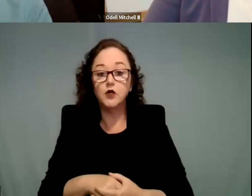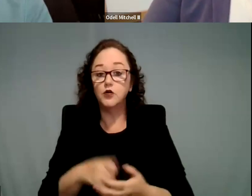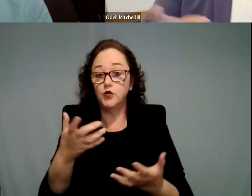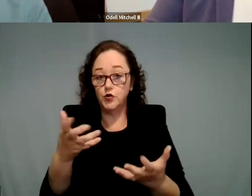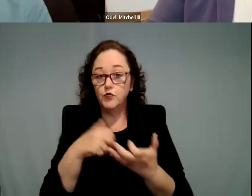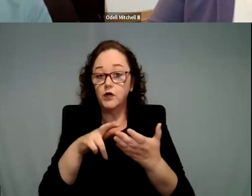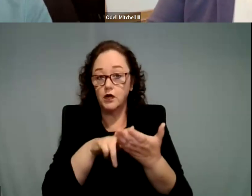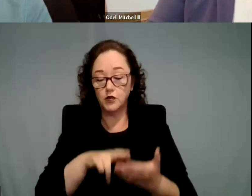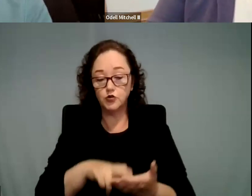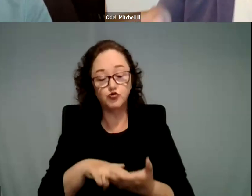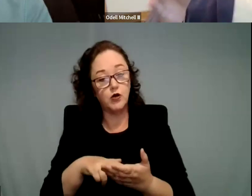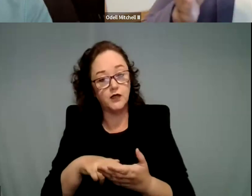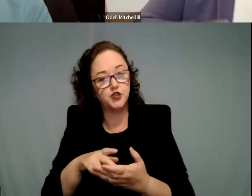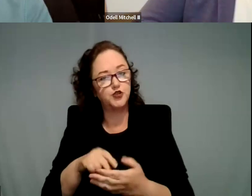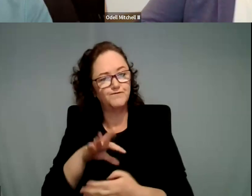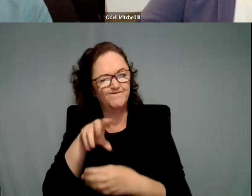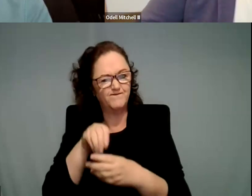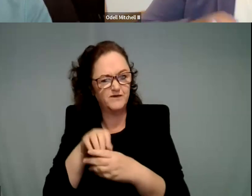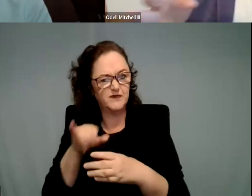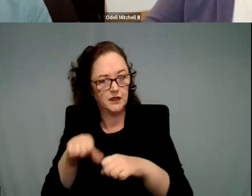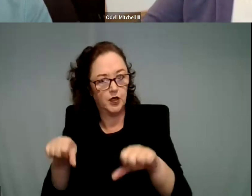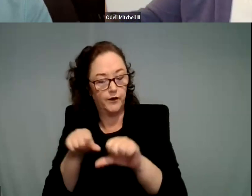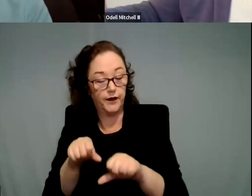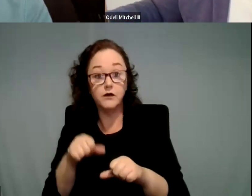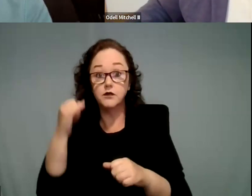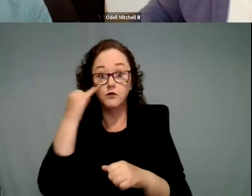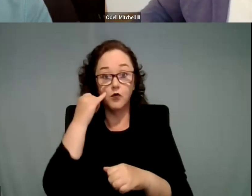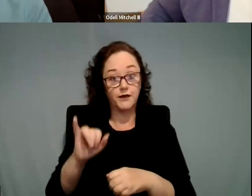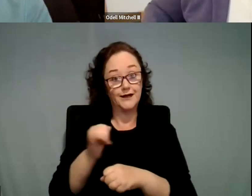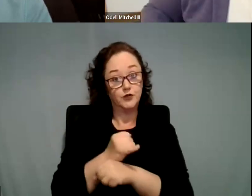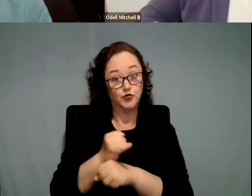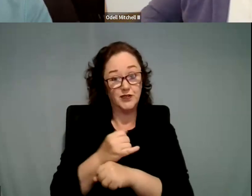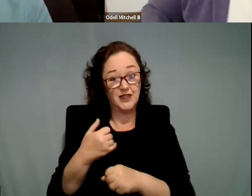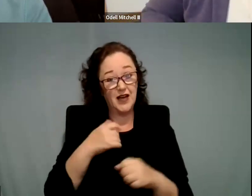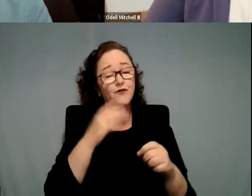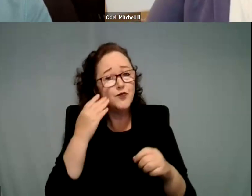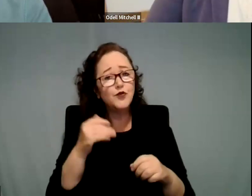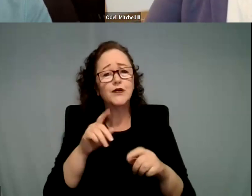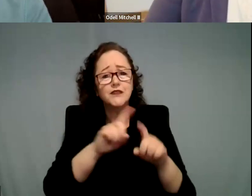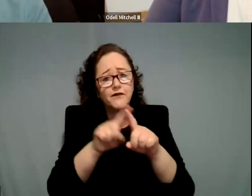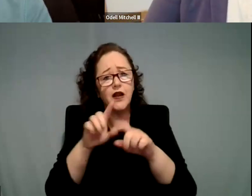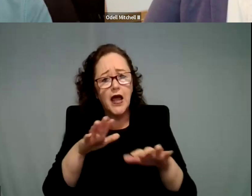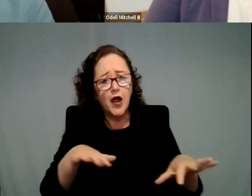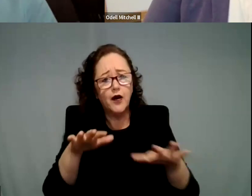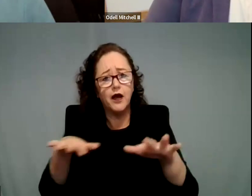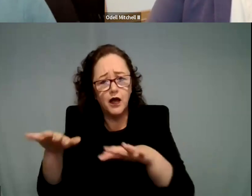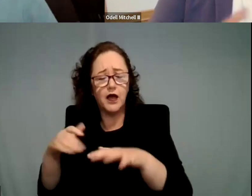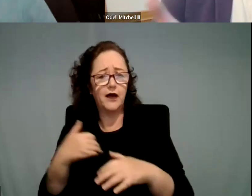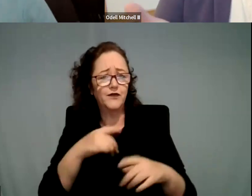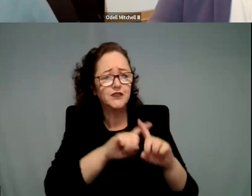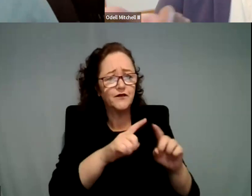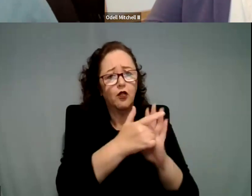the area, especially if it's an industry that has different laws in different places. And that's one of the reasons that